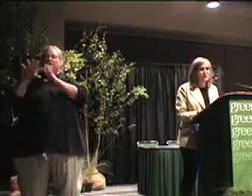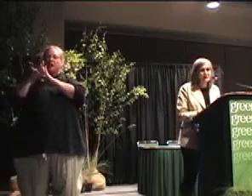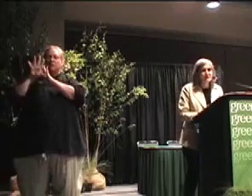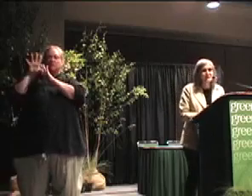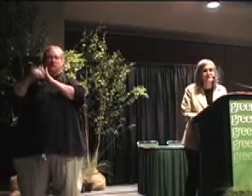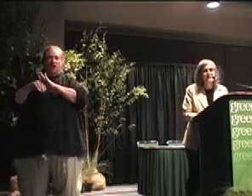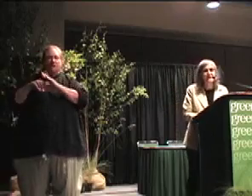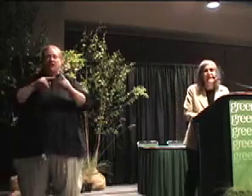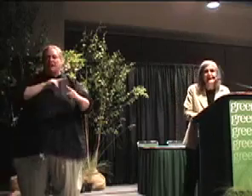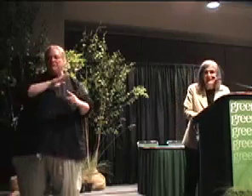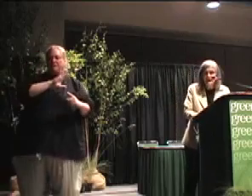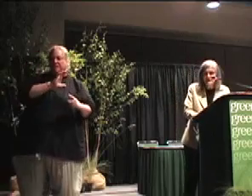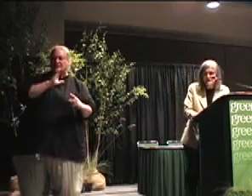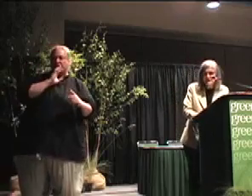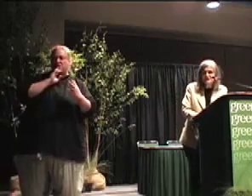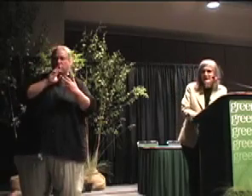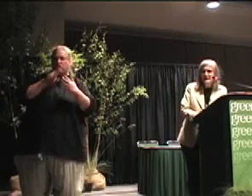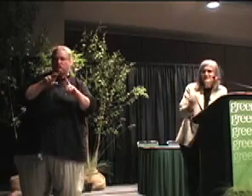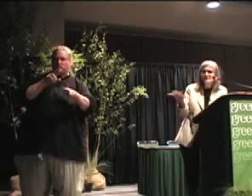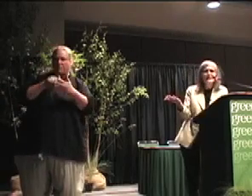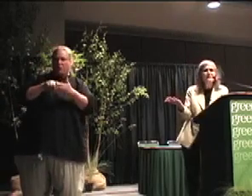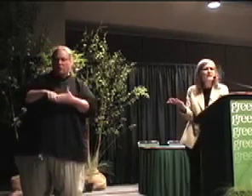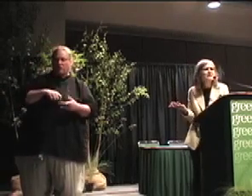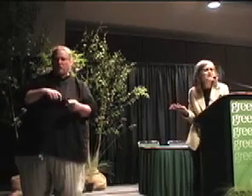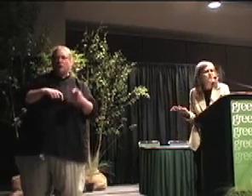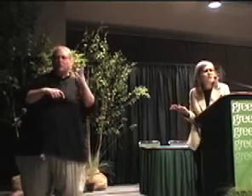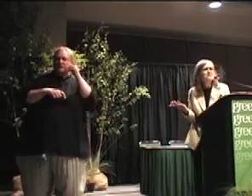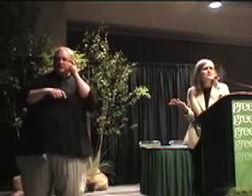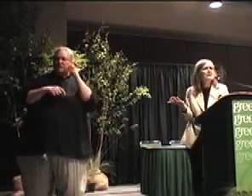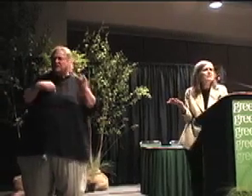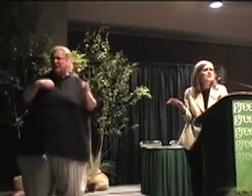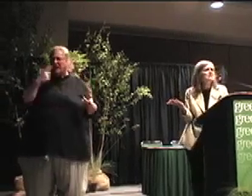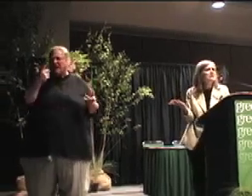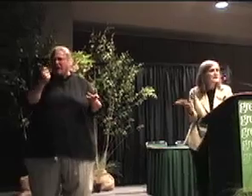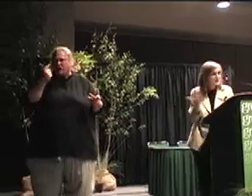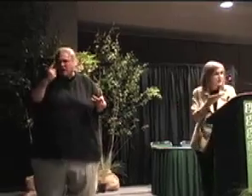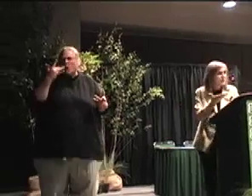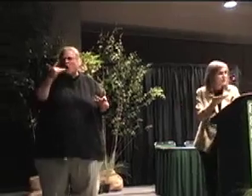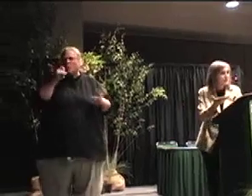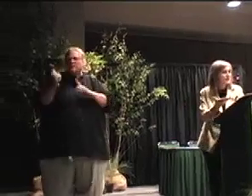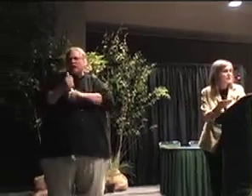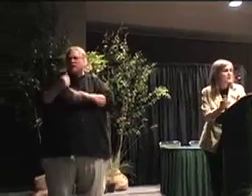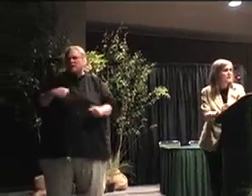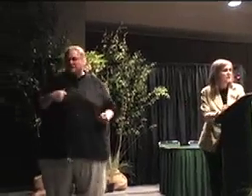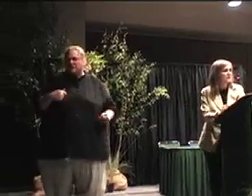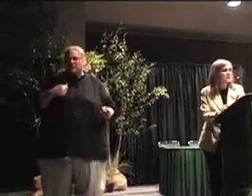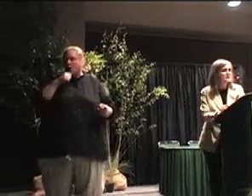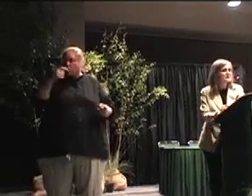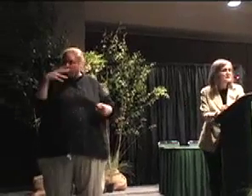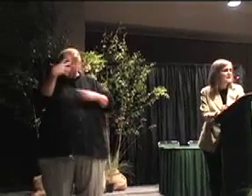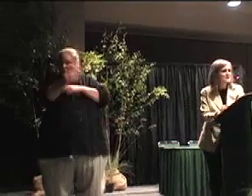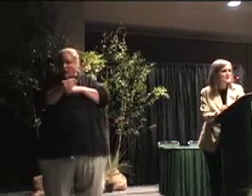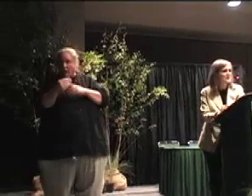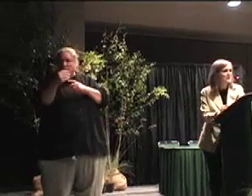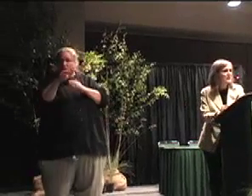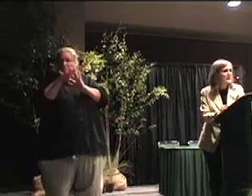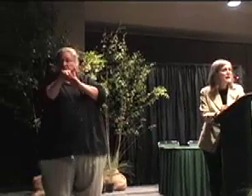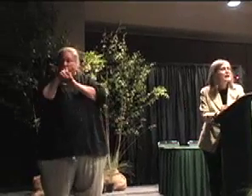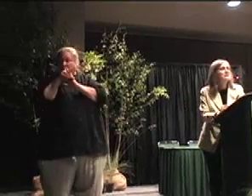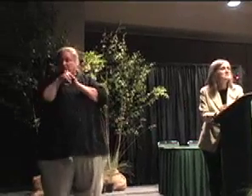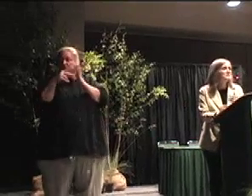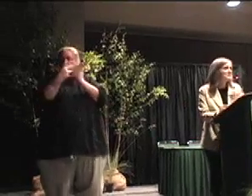reporter had been listening, and after they closed the camera, he said to me, I don't get it. He said, why wasn't I arrested? I said, oh, were you out covering the protest? And he said,